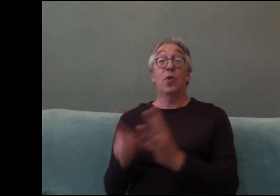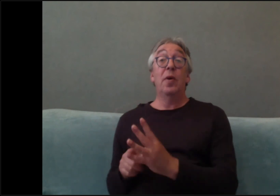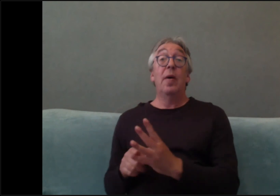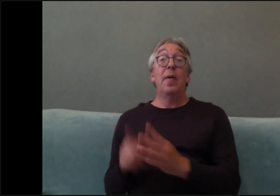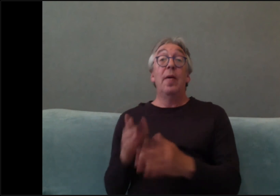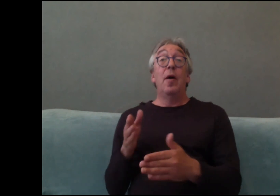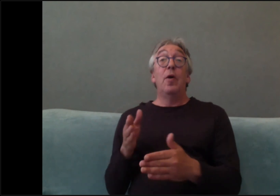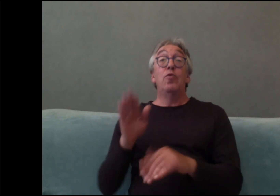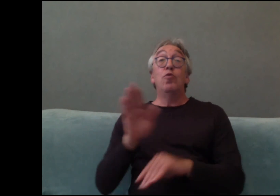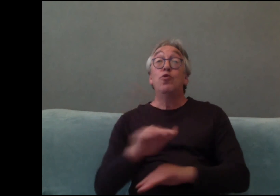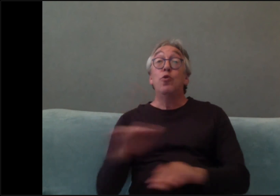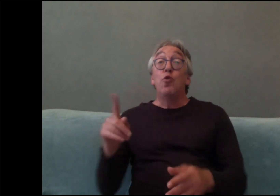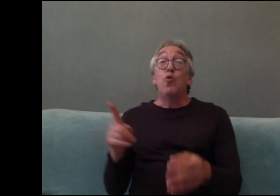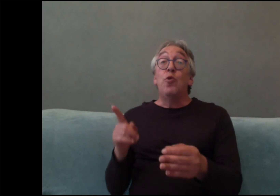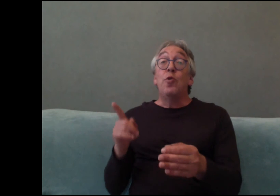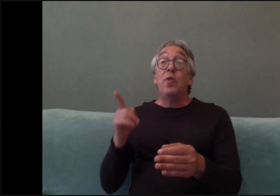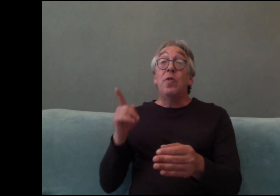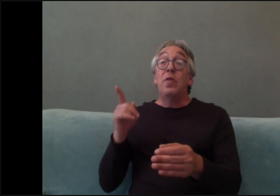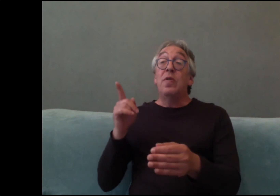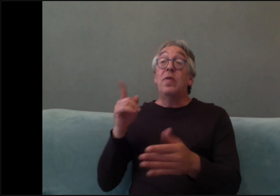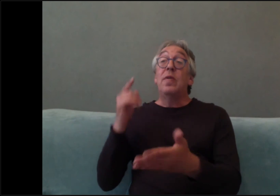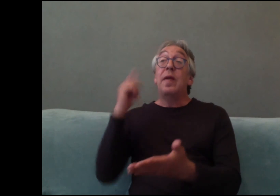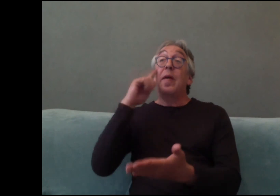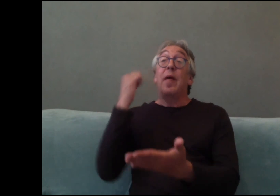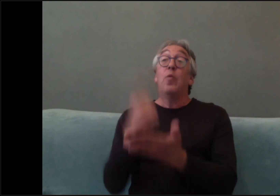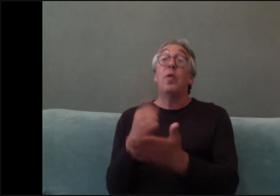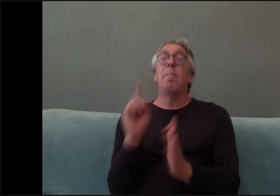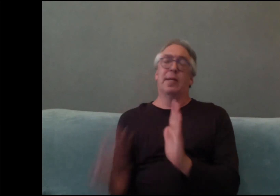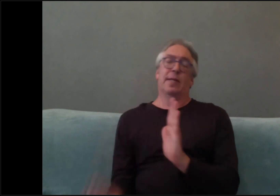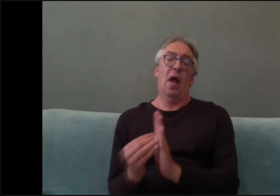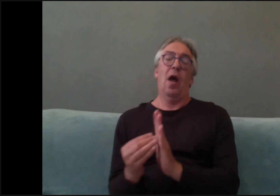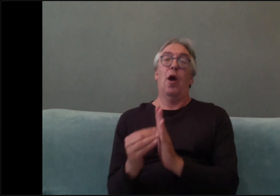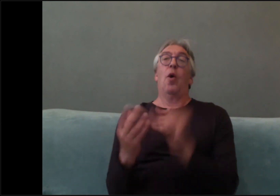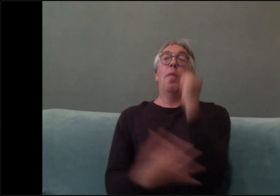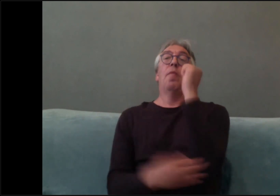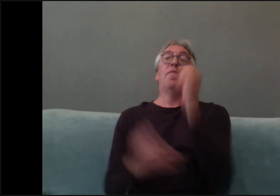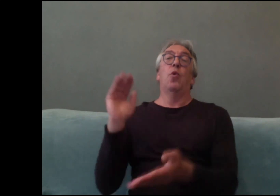European Commission's guidance on energy poverty. We expect it also in 2020.